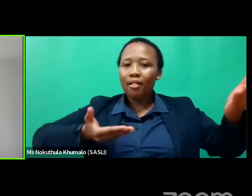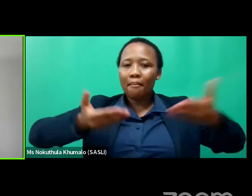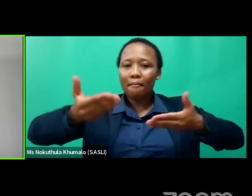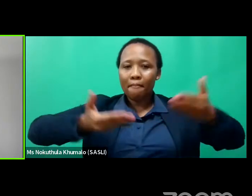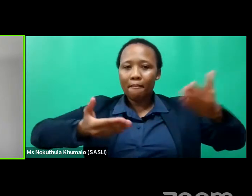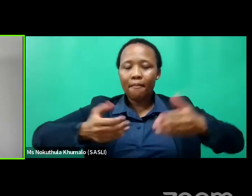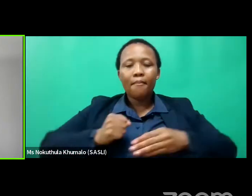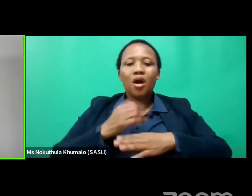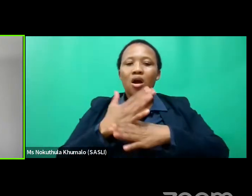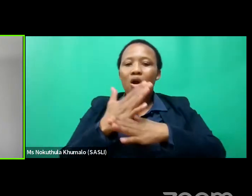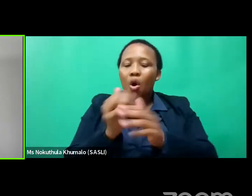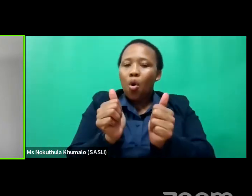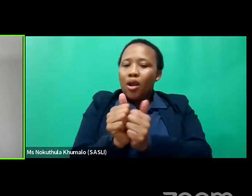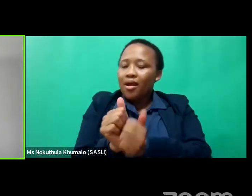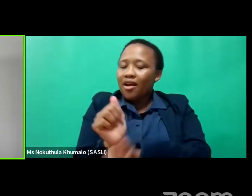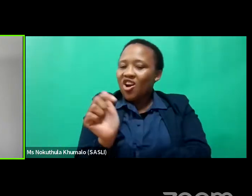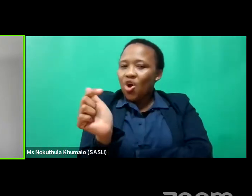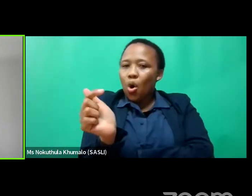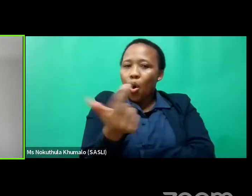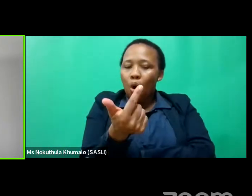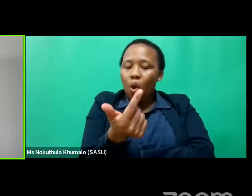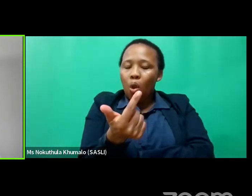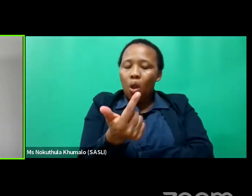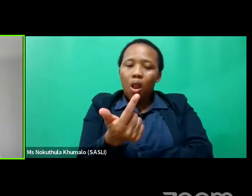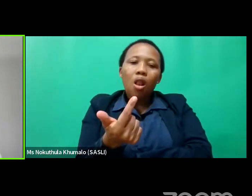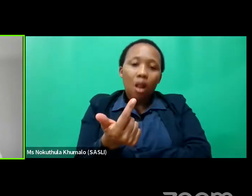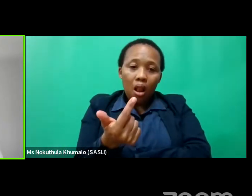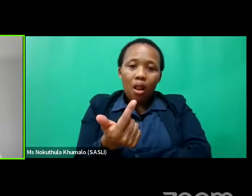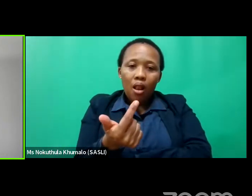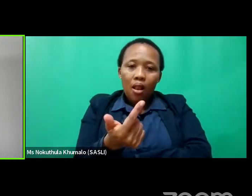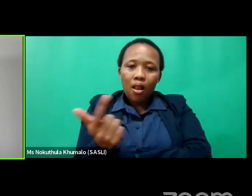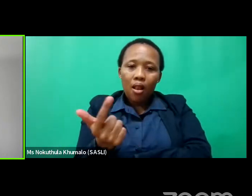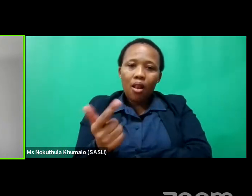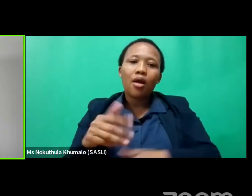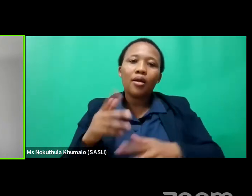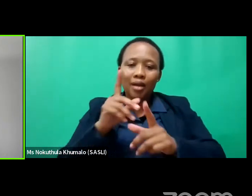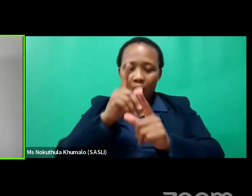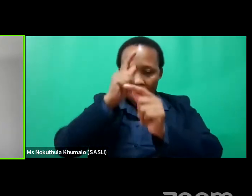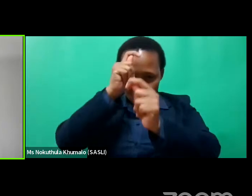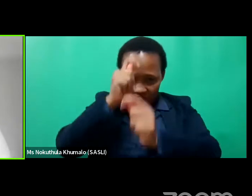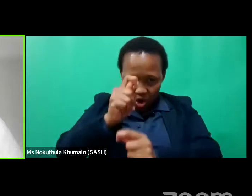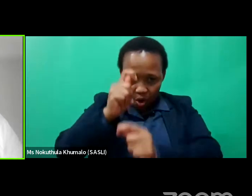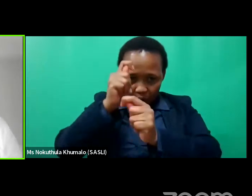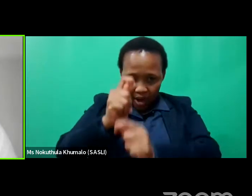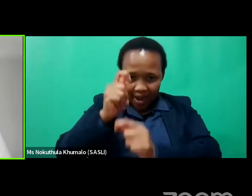wonderful occasion and acknowledge the visionary creation and leadership